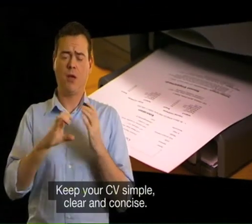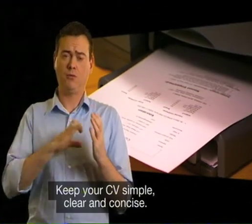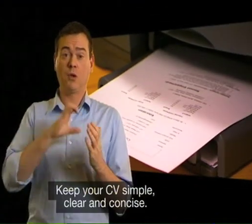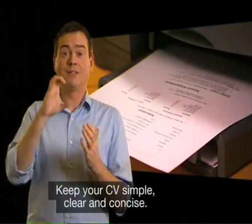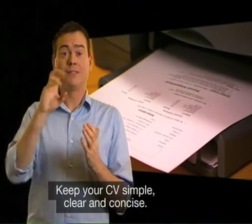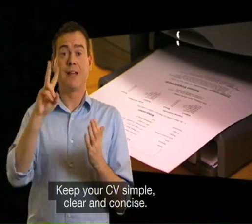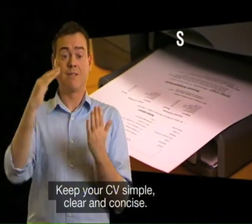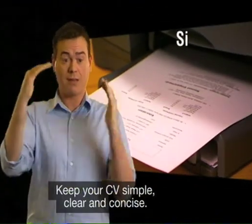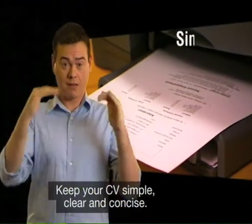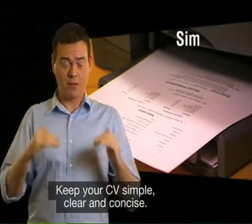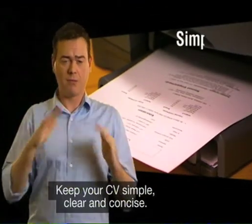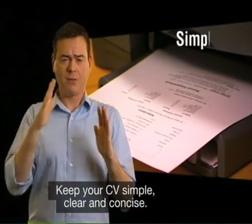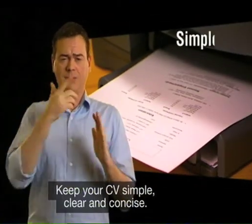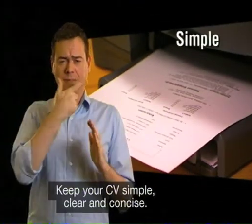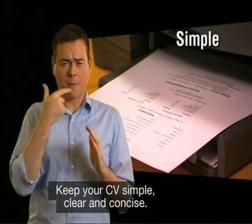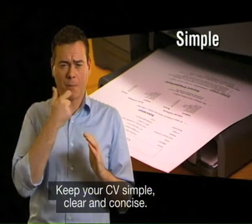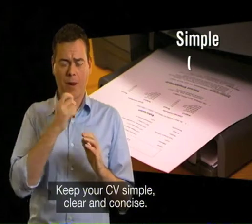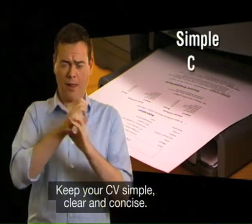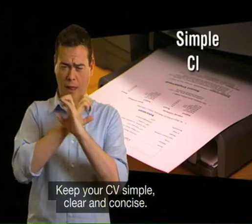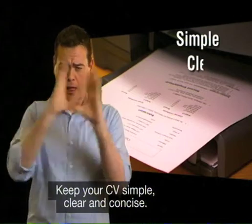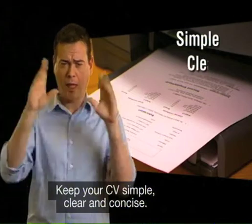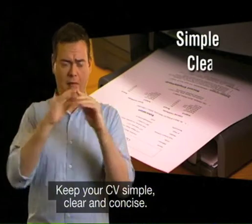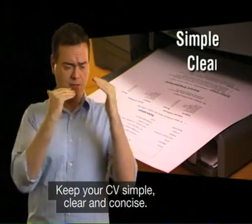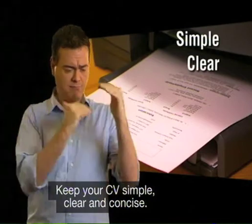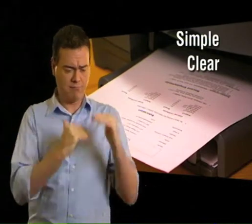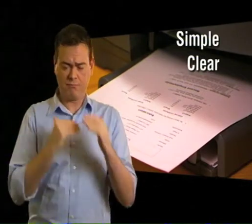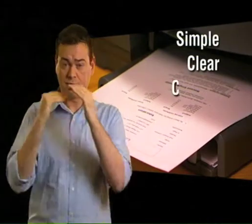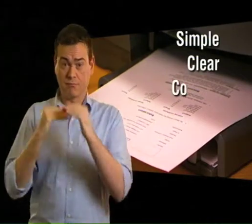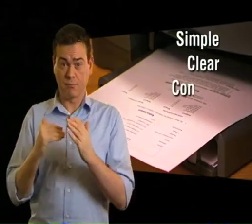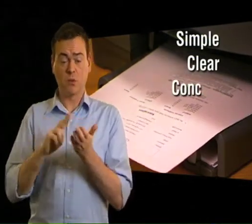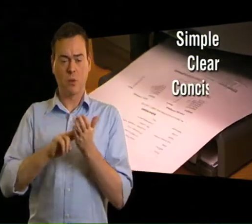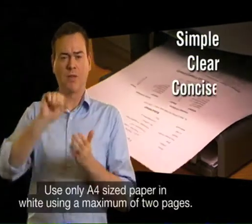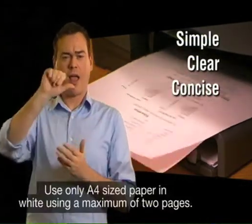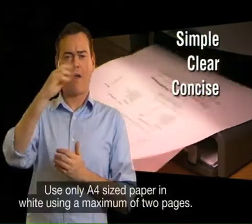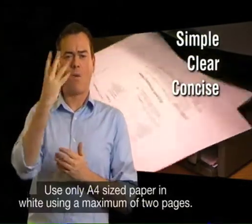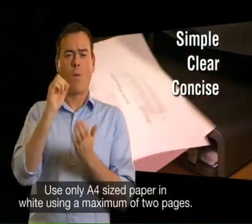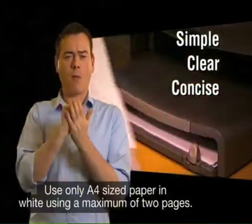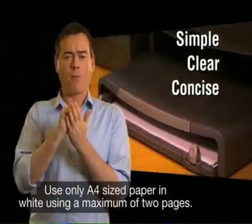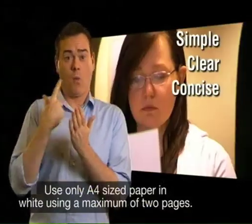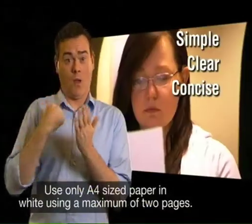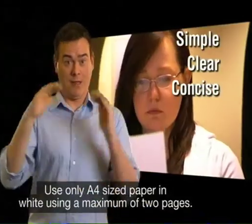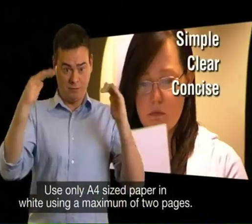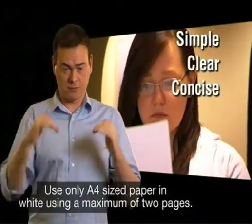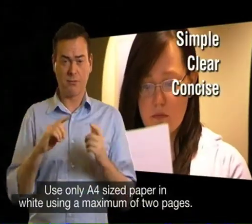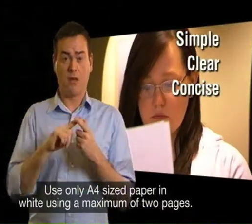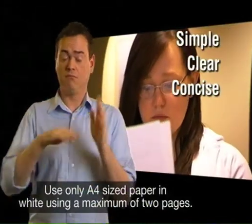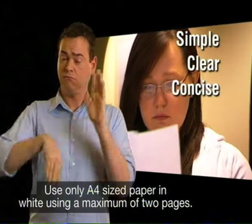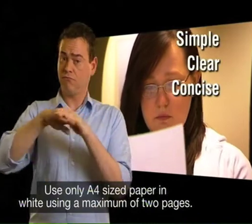Keep your CV simple, clear and concise. Use only A4 sized paper in white,